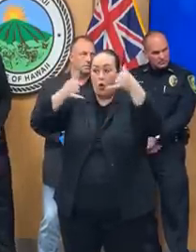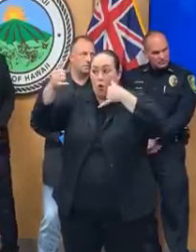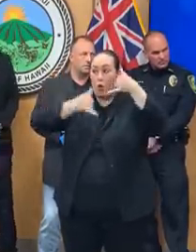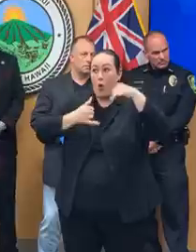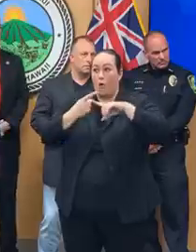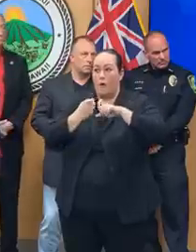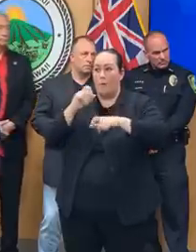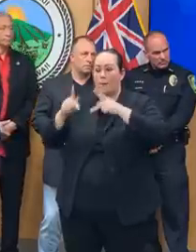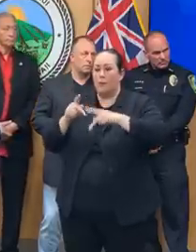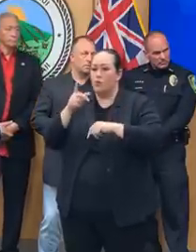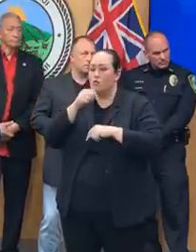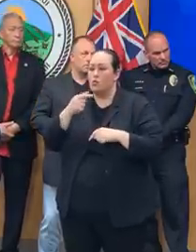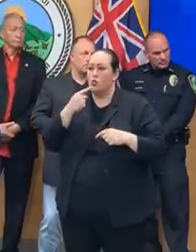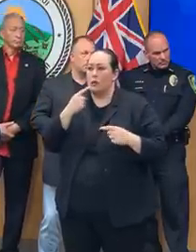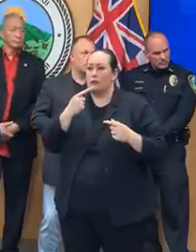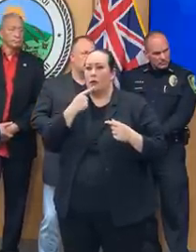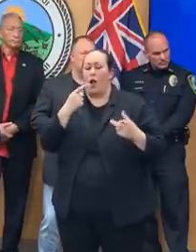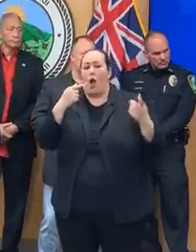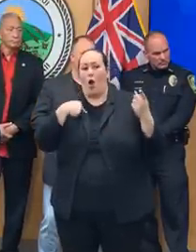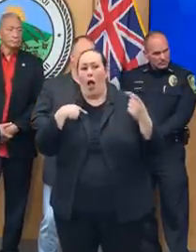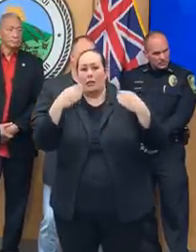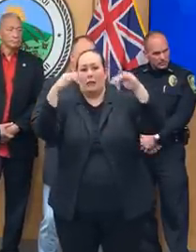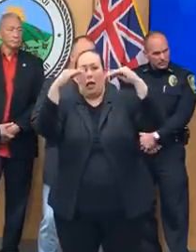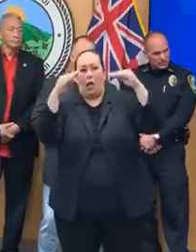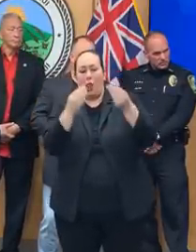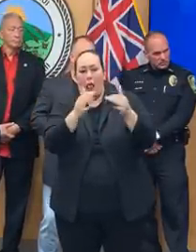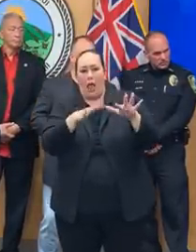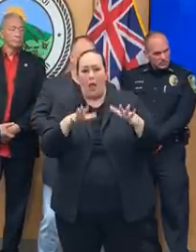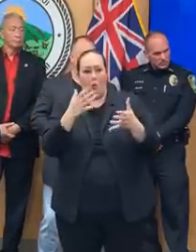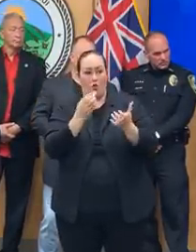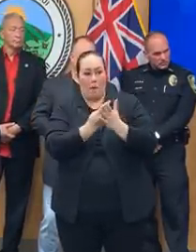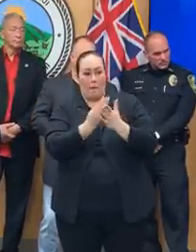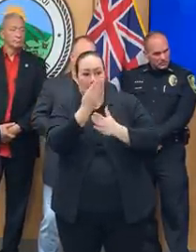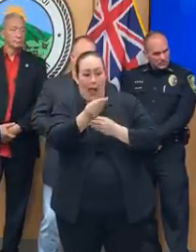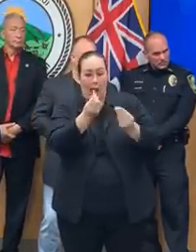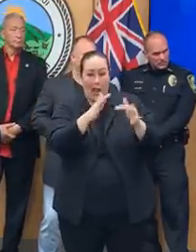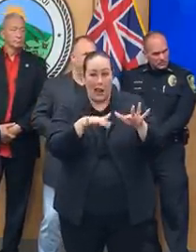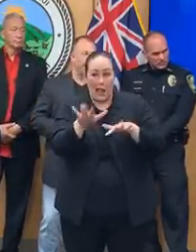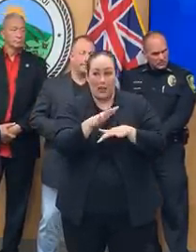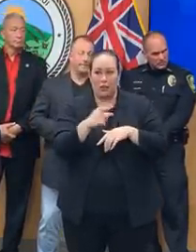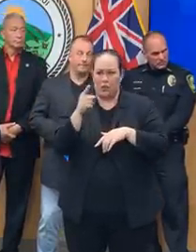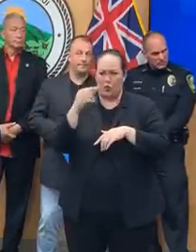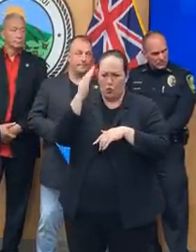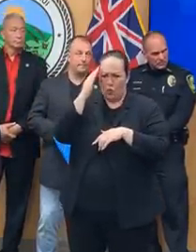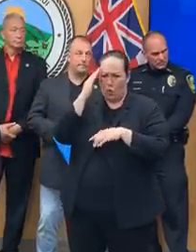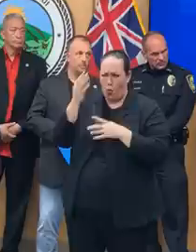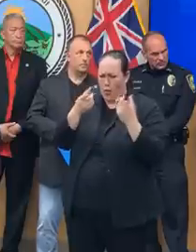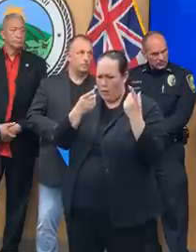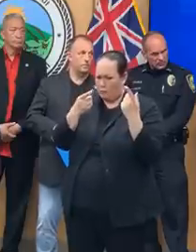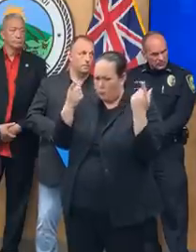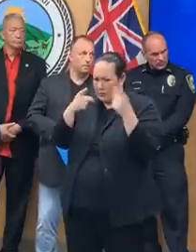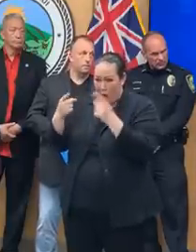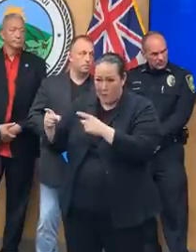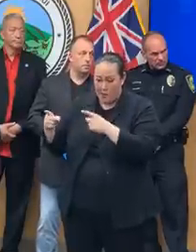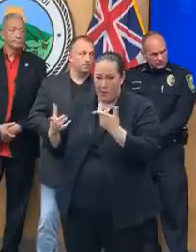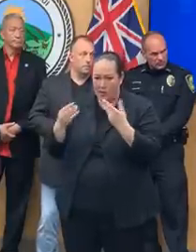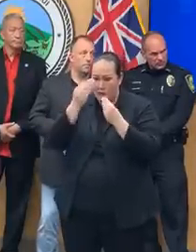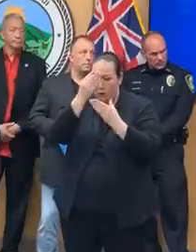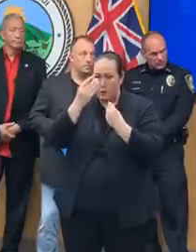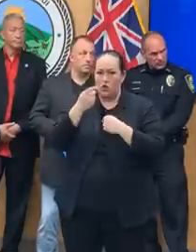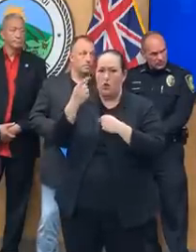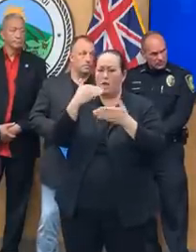from people who claim to be realtors and want to purchase their land. Are you aware of this information? How are you handling, like,